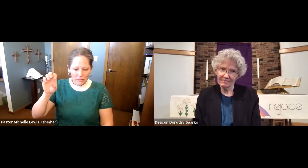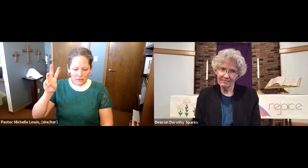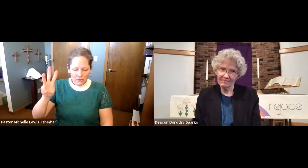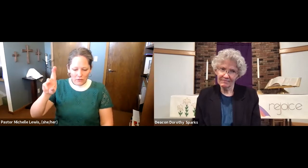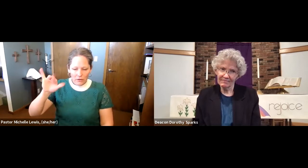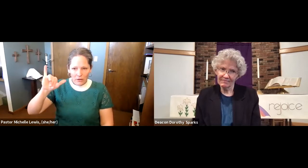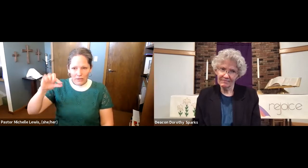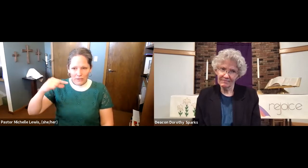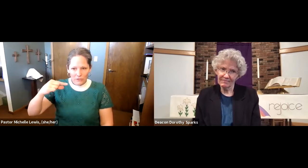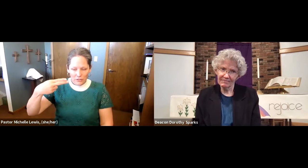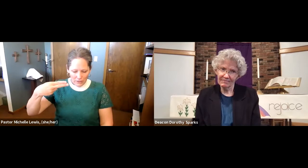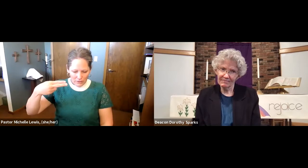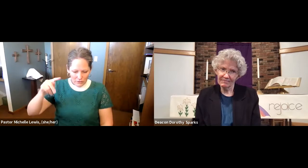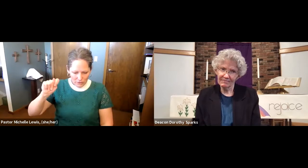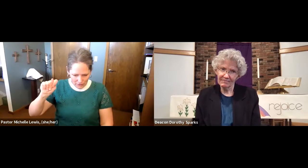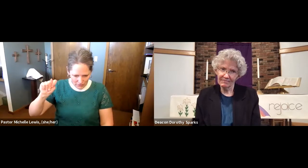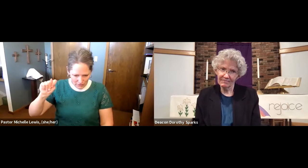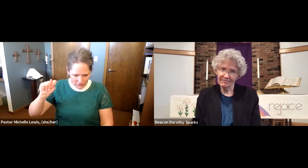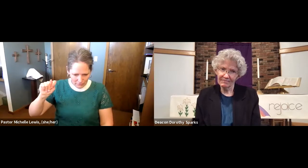We honor Dante Wright.